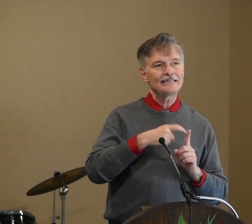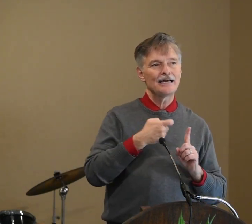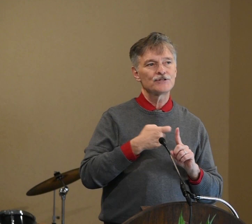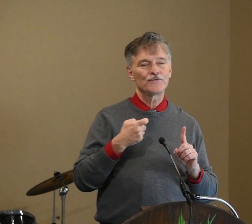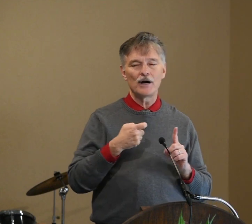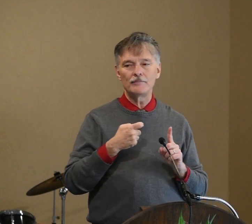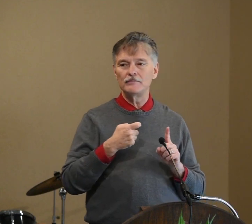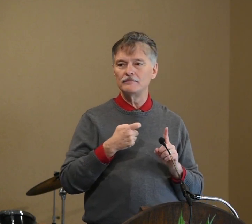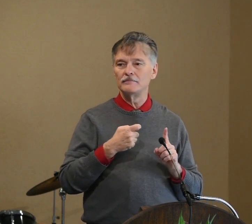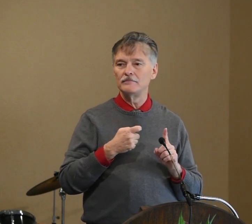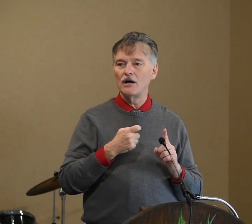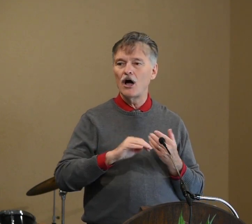us from